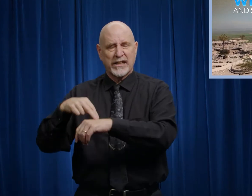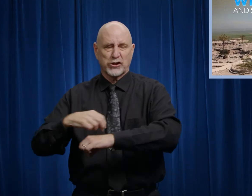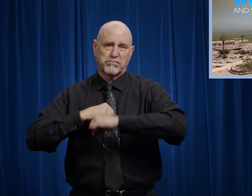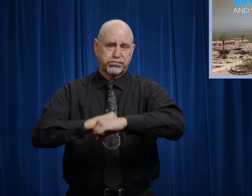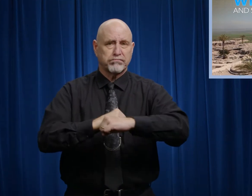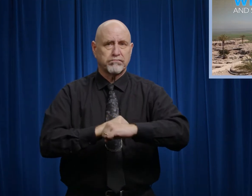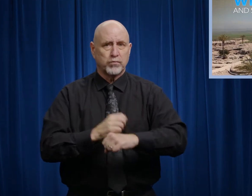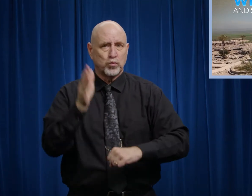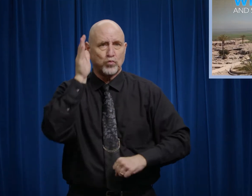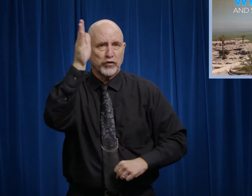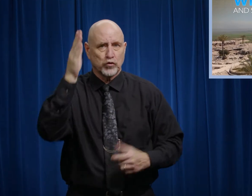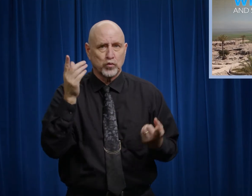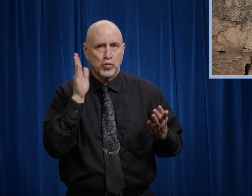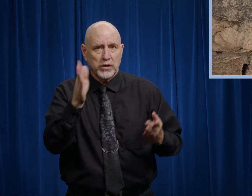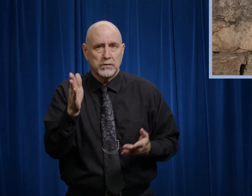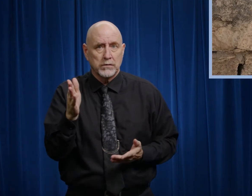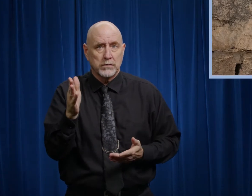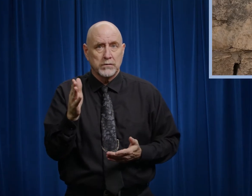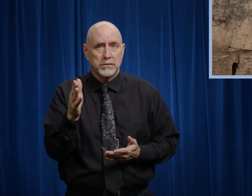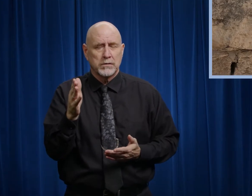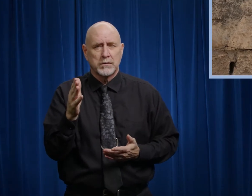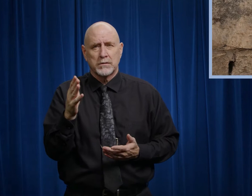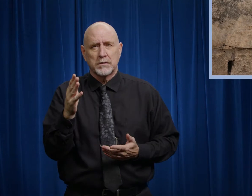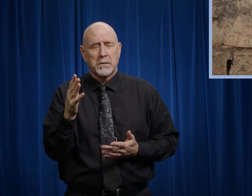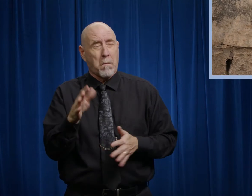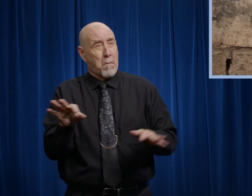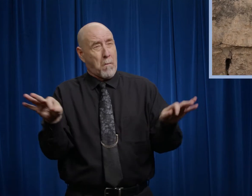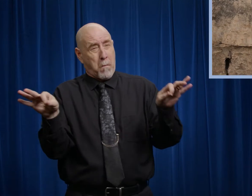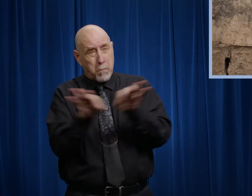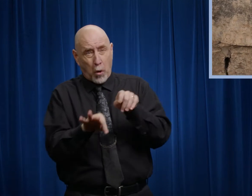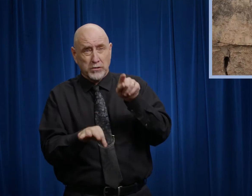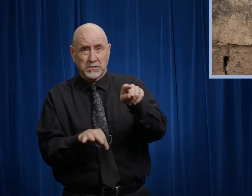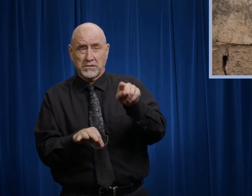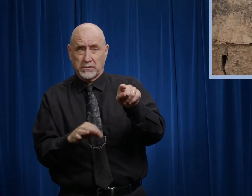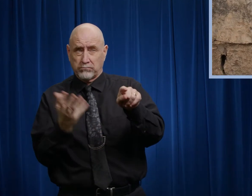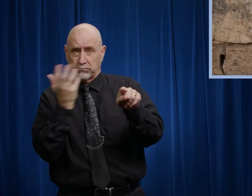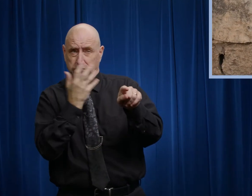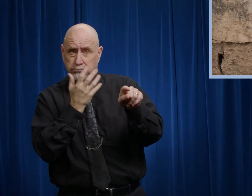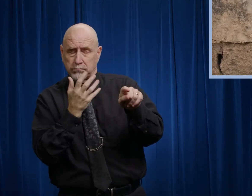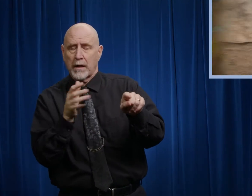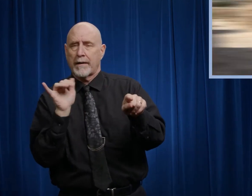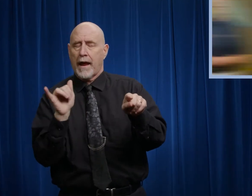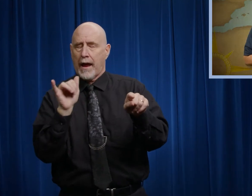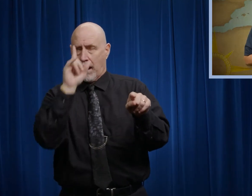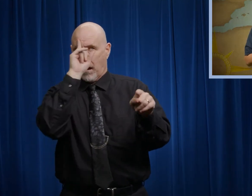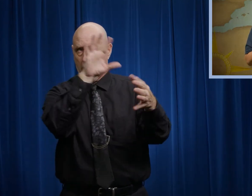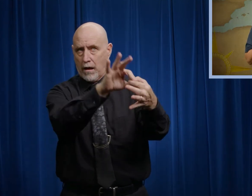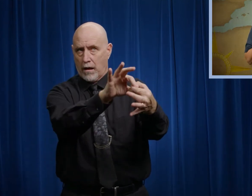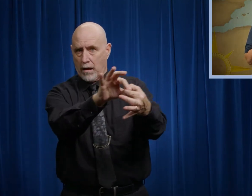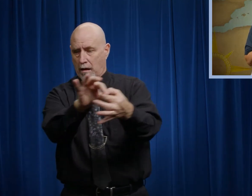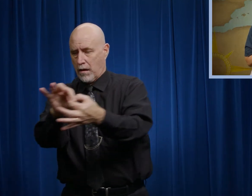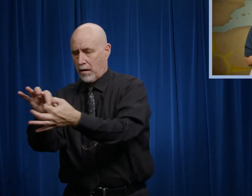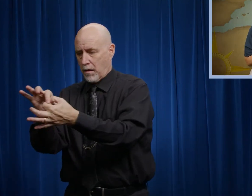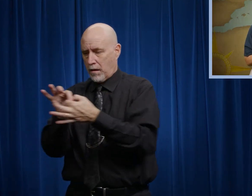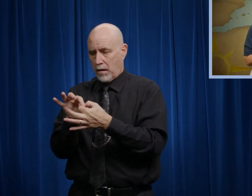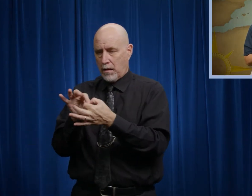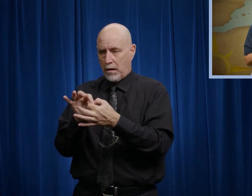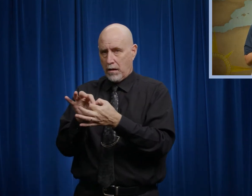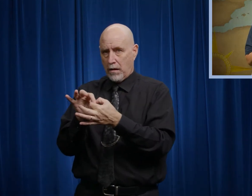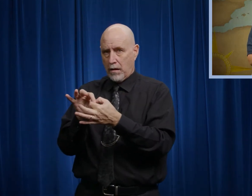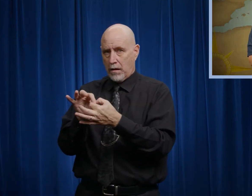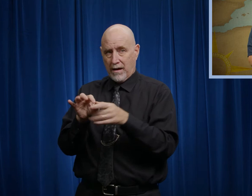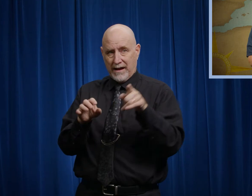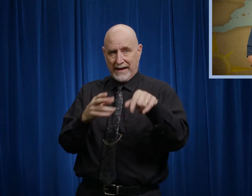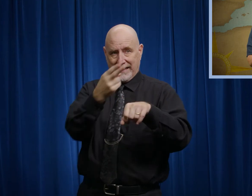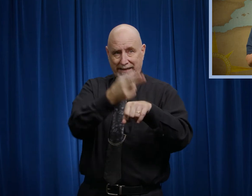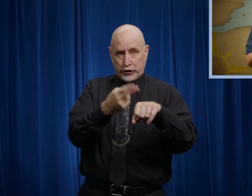your nation's future. With Megiddo's monumental importance in view, we can now make a connection between